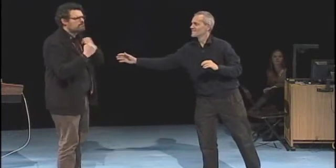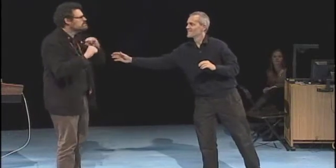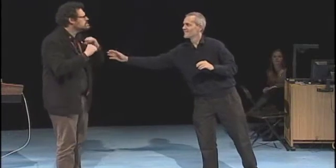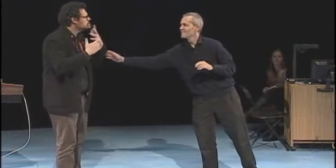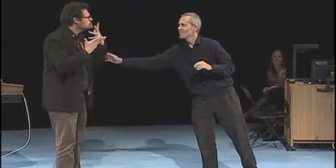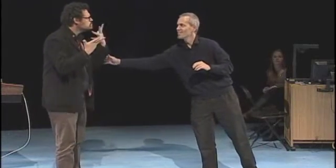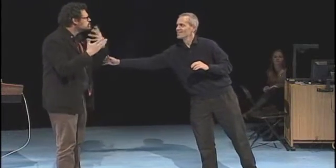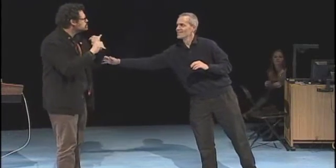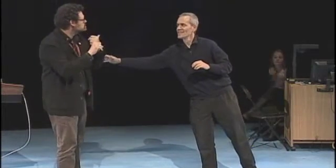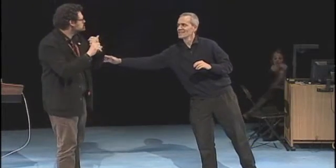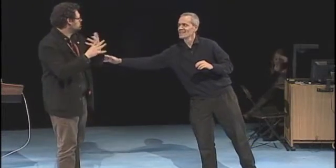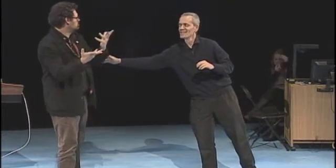Okay.